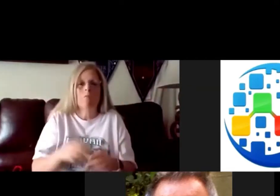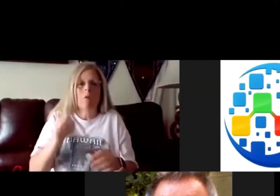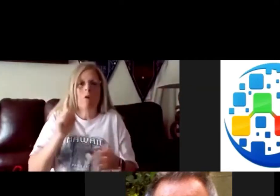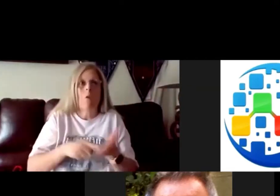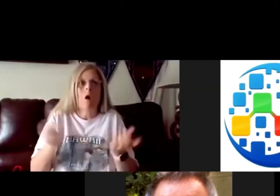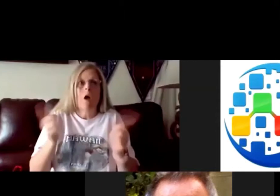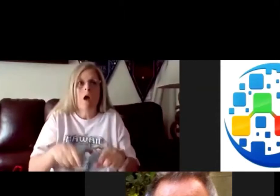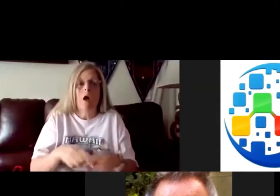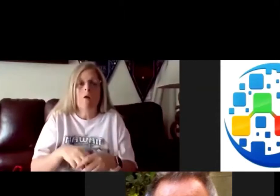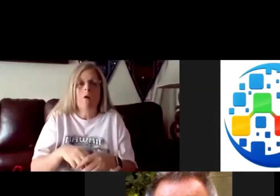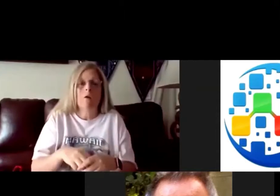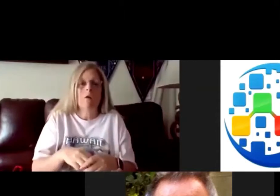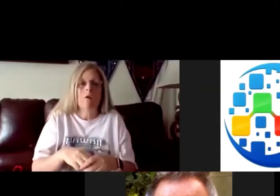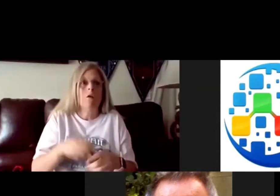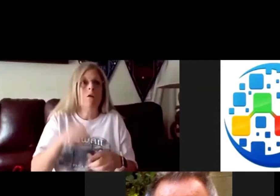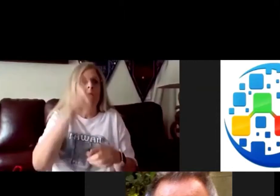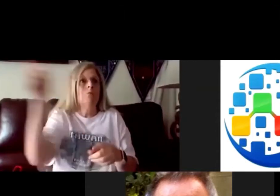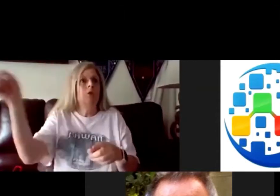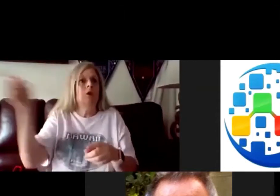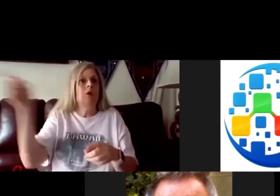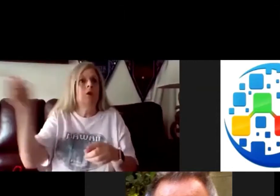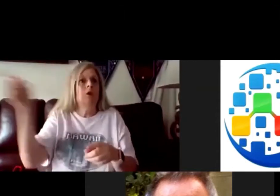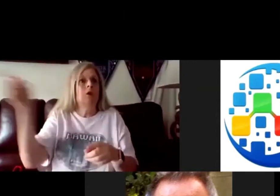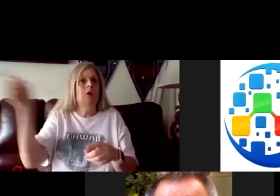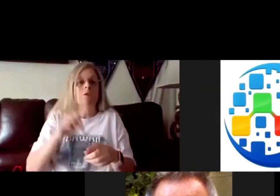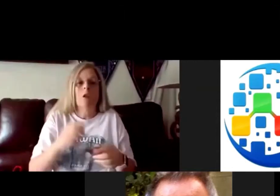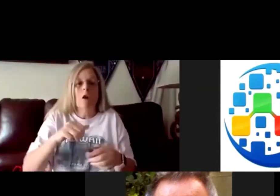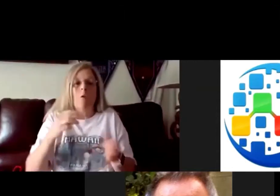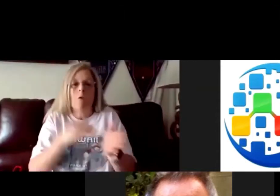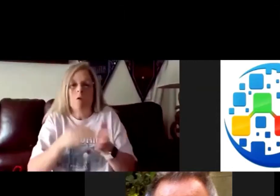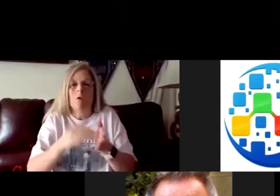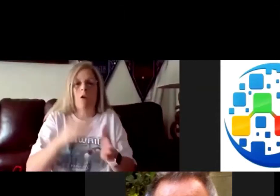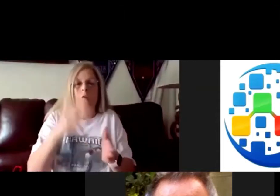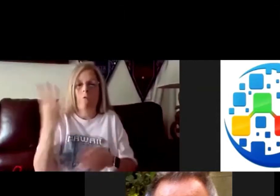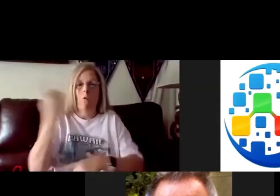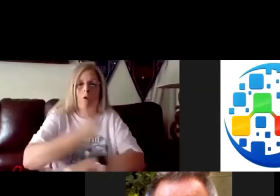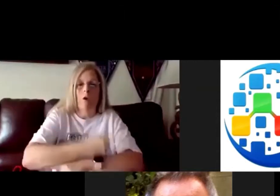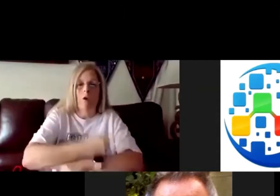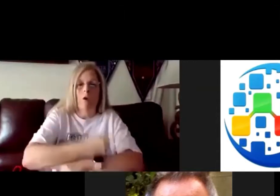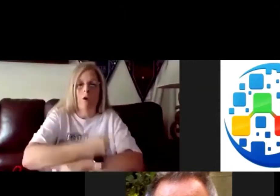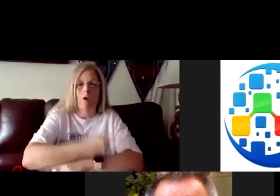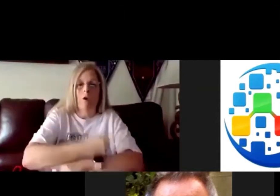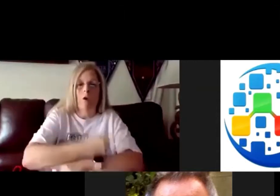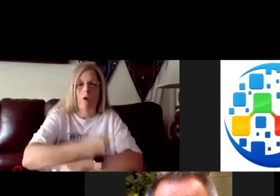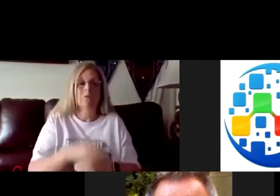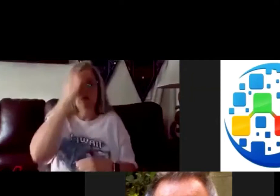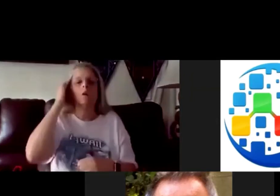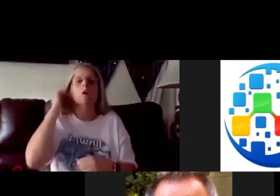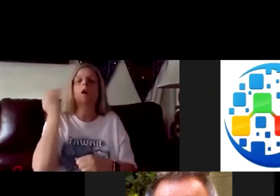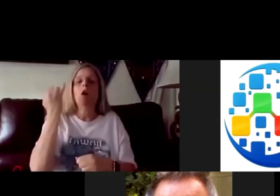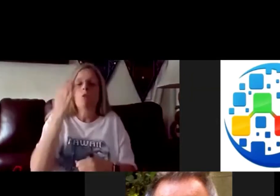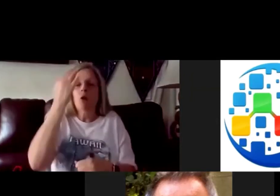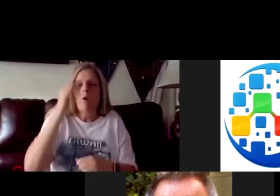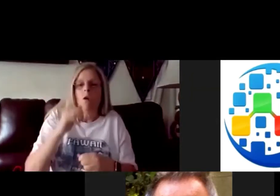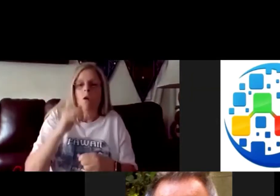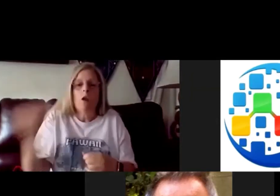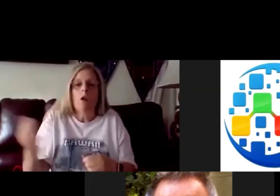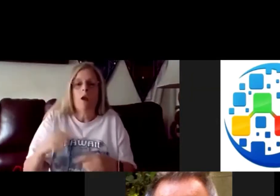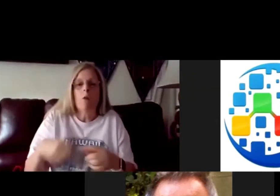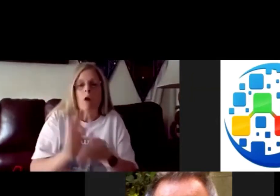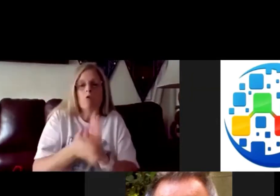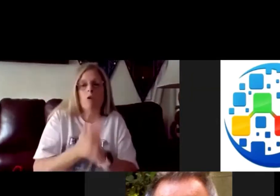is that they brought in 1 million opt-ins in 4 days. Now, if you know anything about traffic, you know that